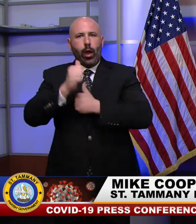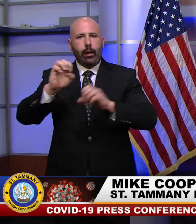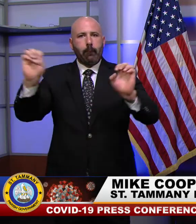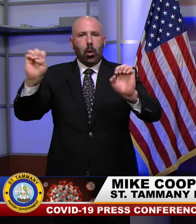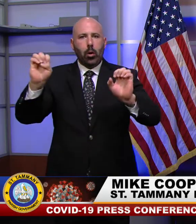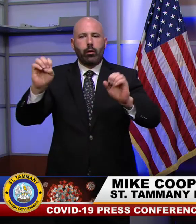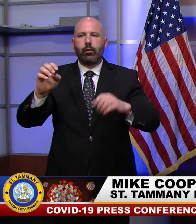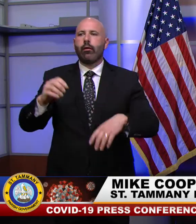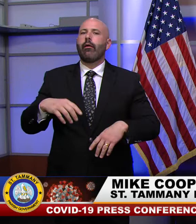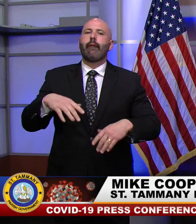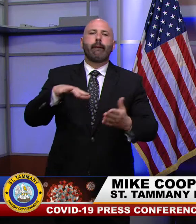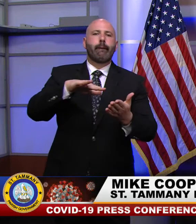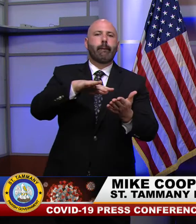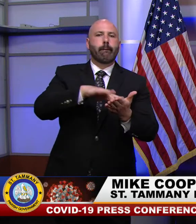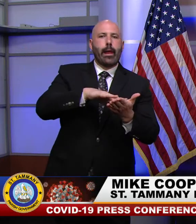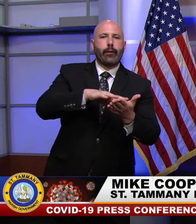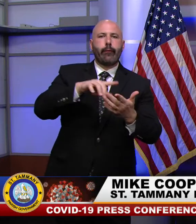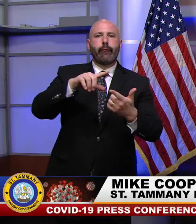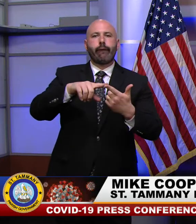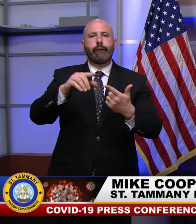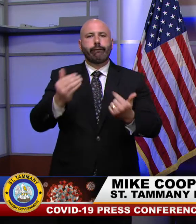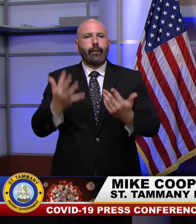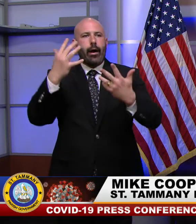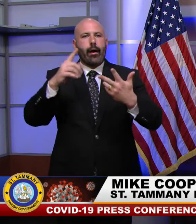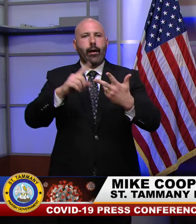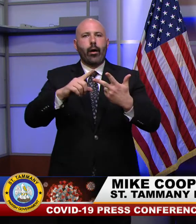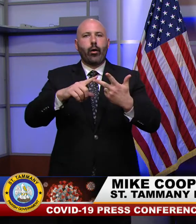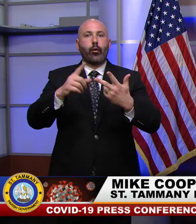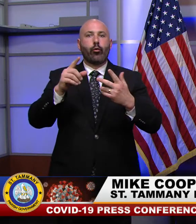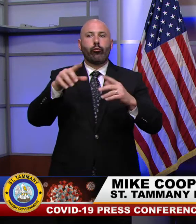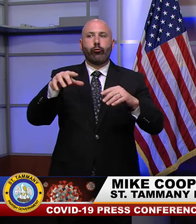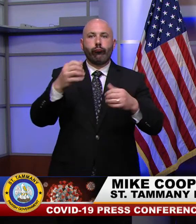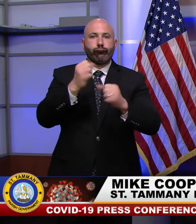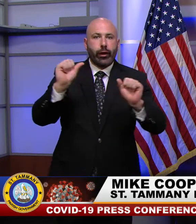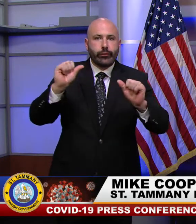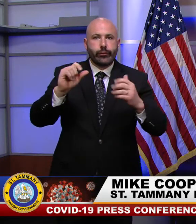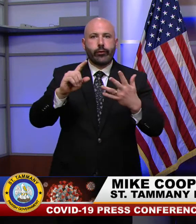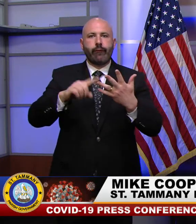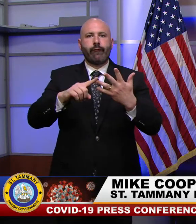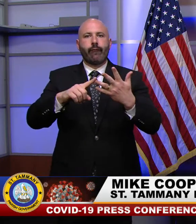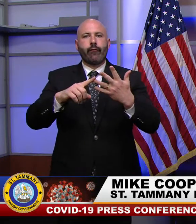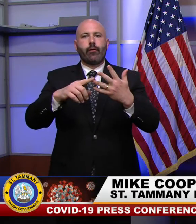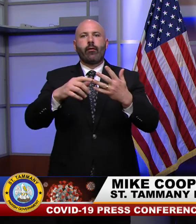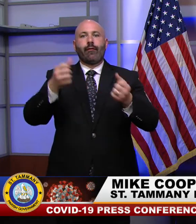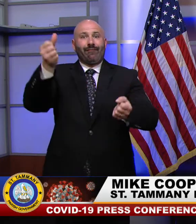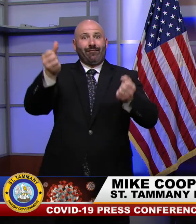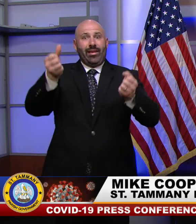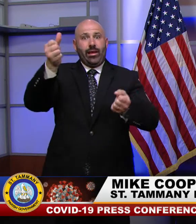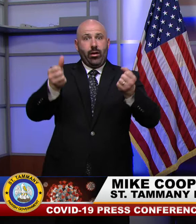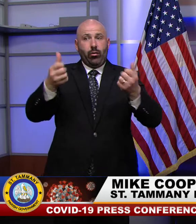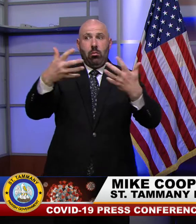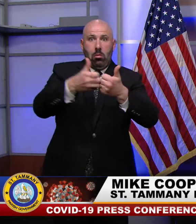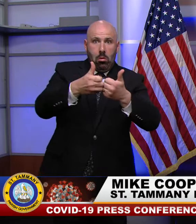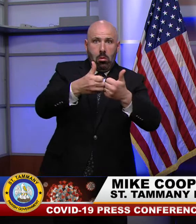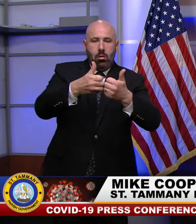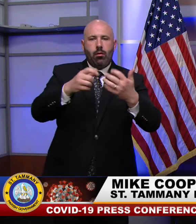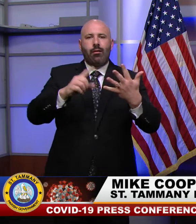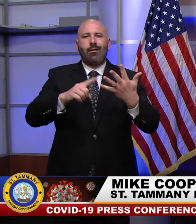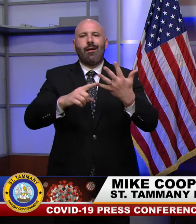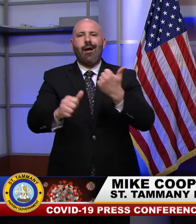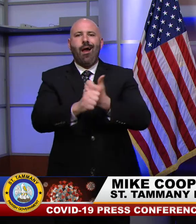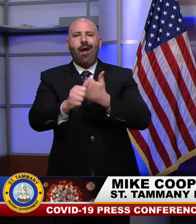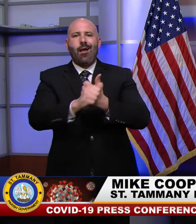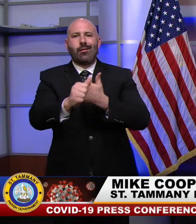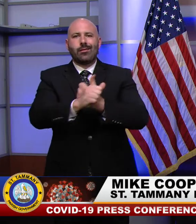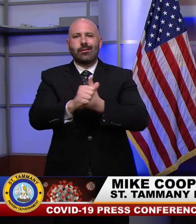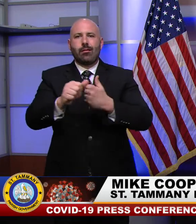fire, rescue, vehicle extrication, and hazardous materials incidents. We are asking the public